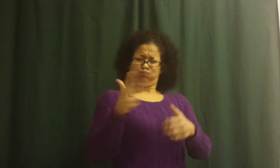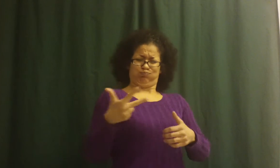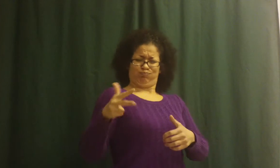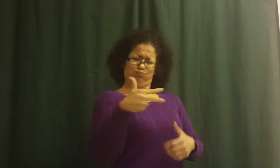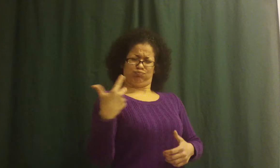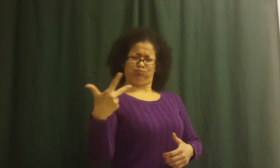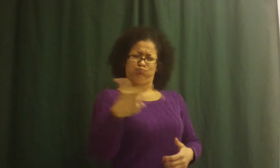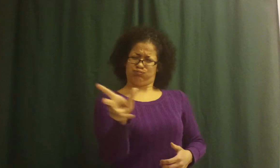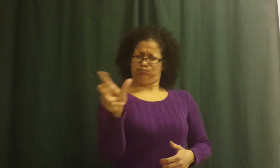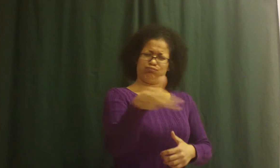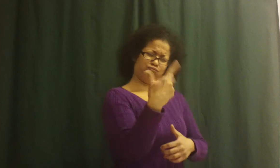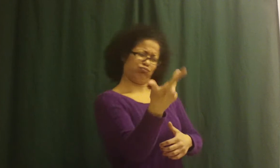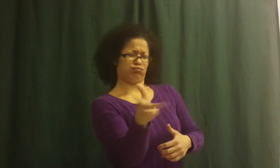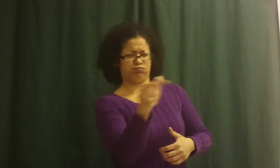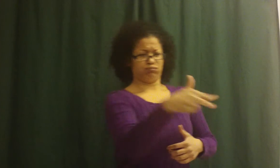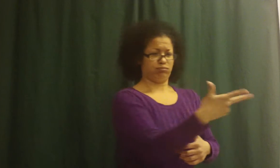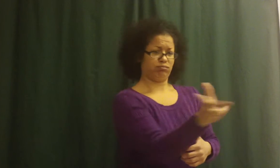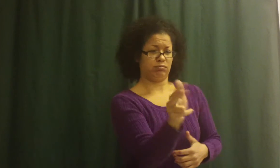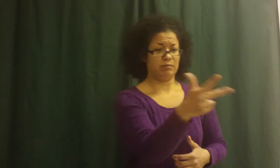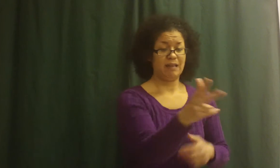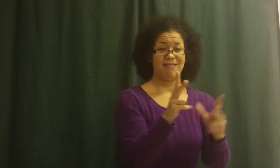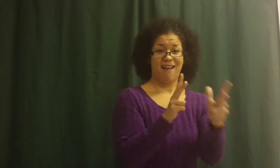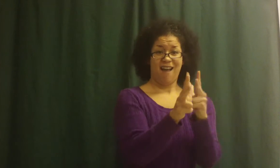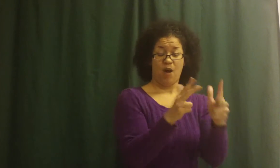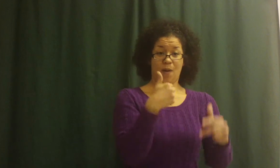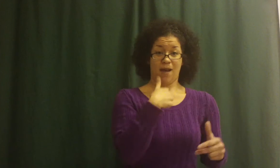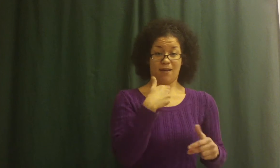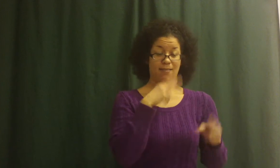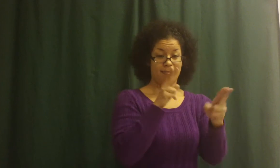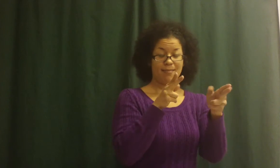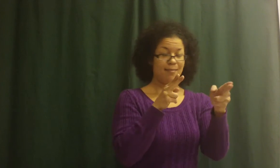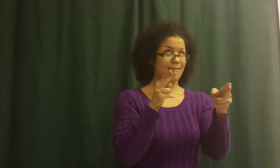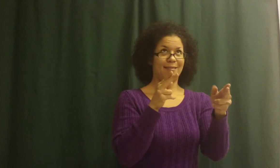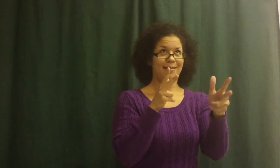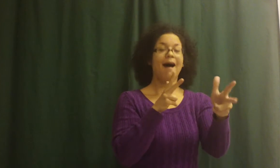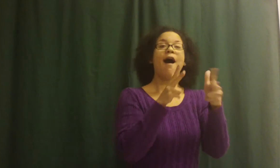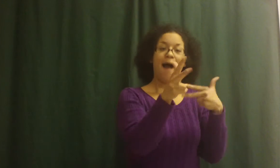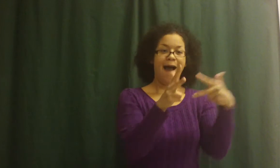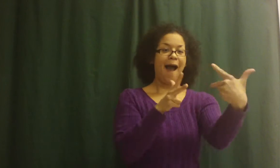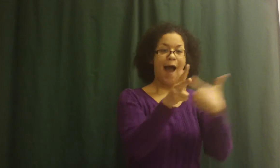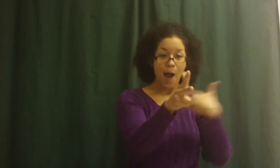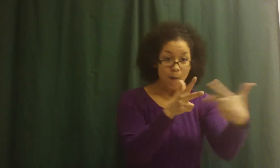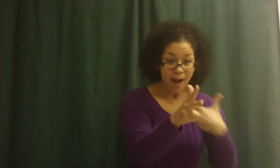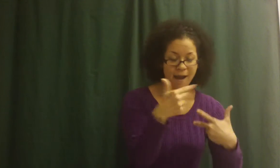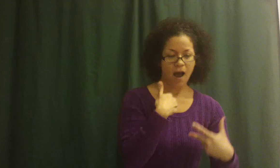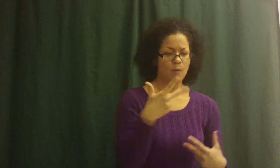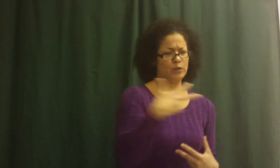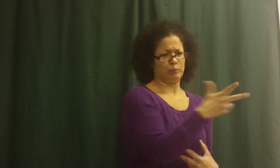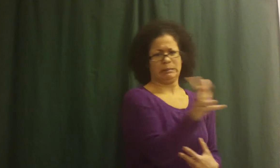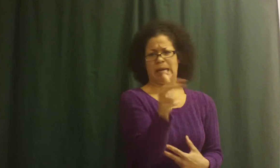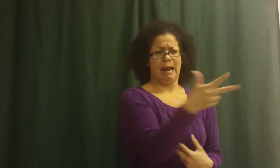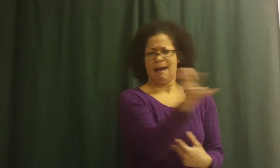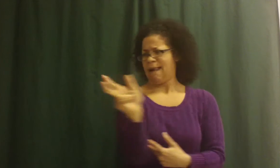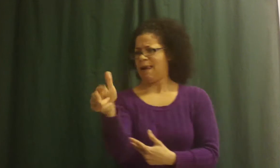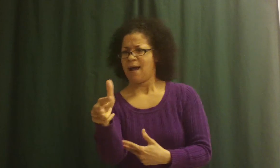went from my side of the highway to the other side before I stopped. I'm sure I made 3 complete rotations. It